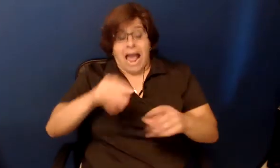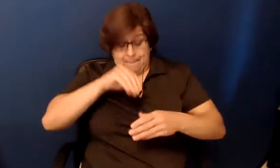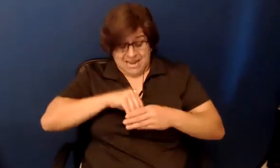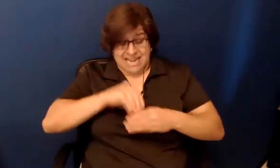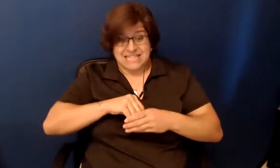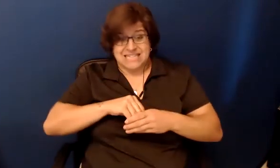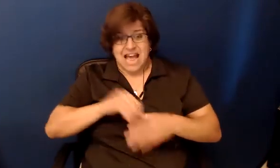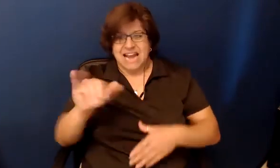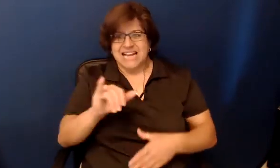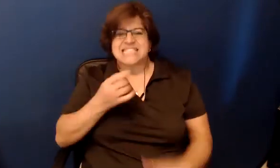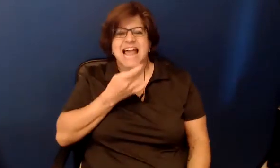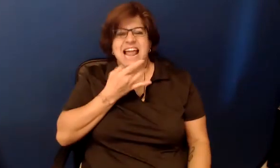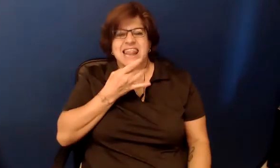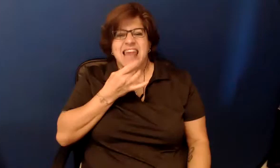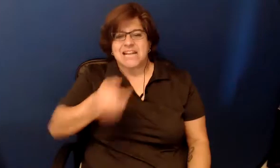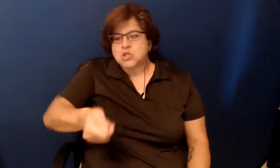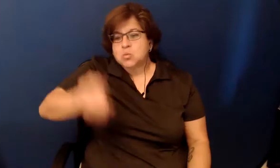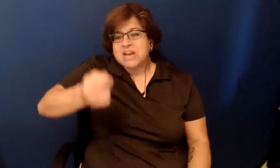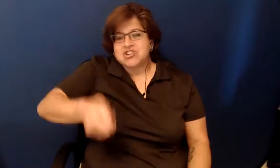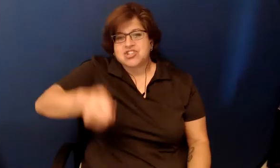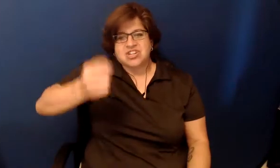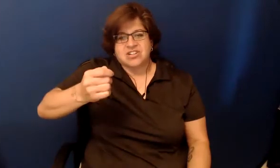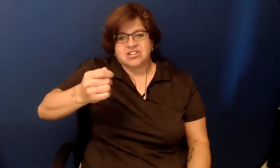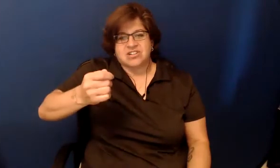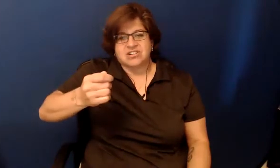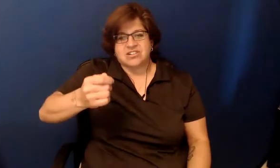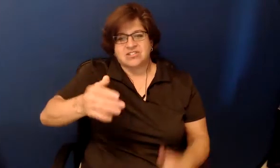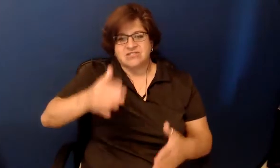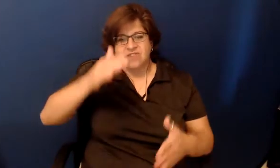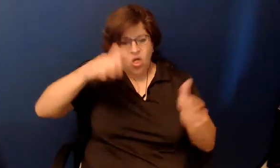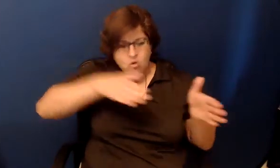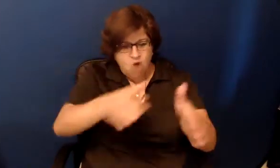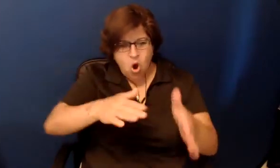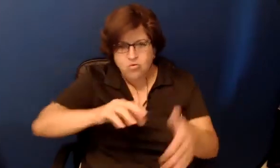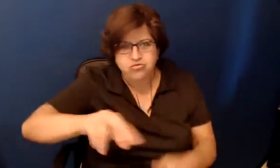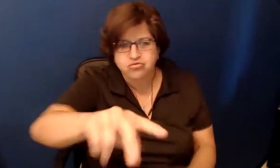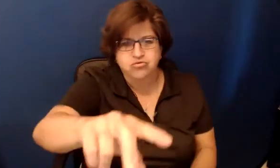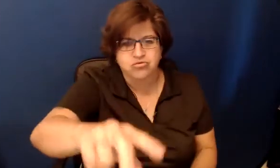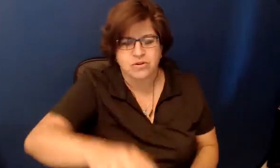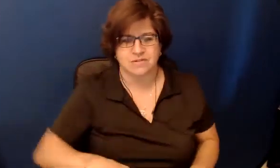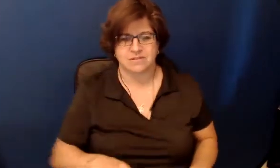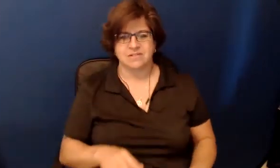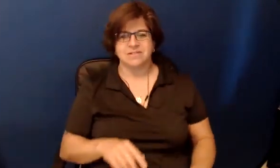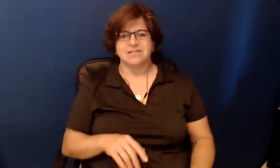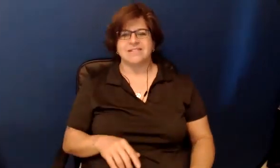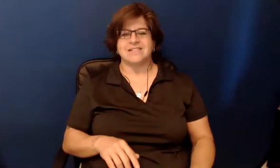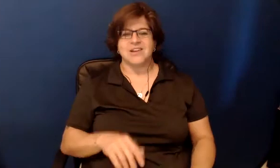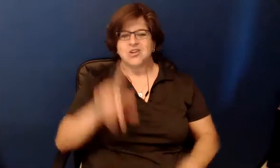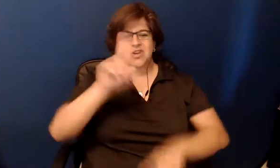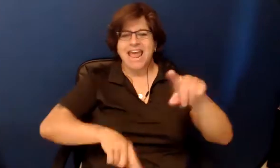gets flipped in us, there's no road back. We can't go back. There is no way back. There's, like Gertrude Stein said, there